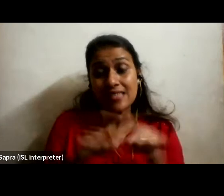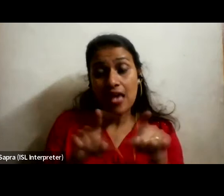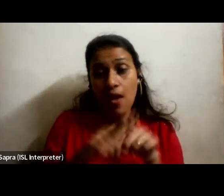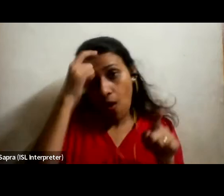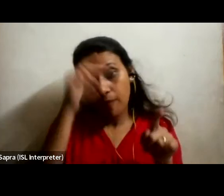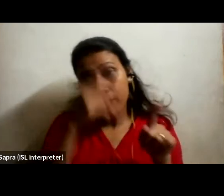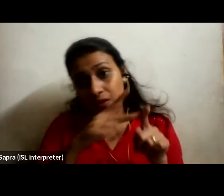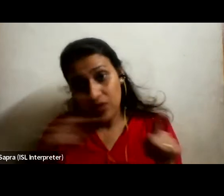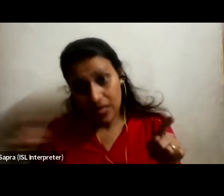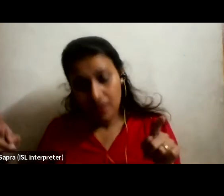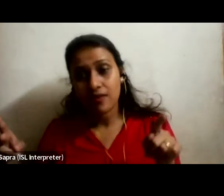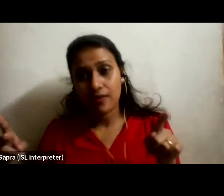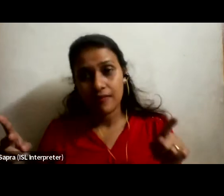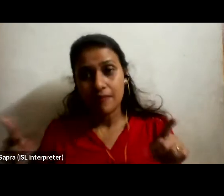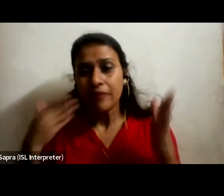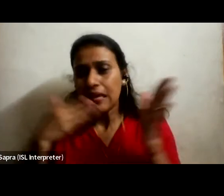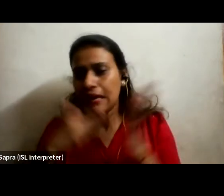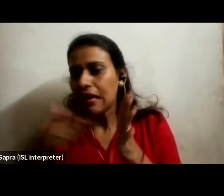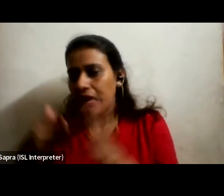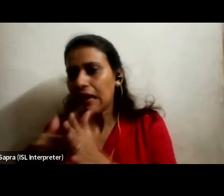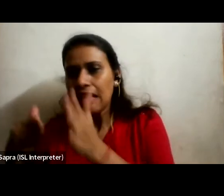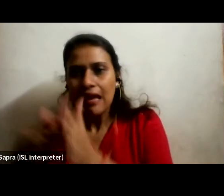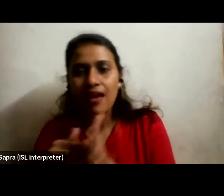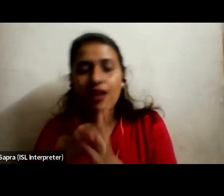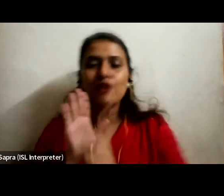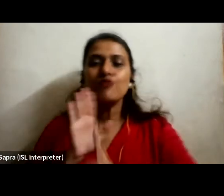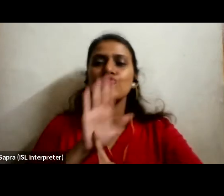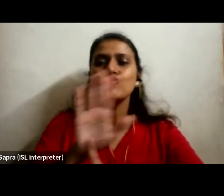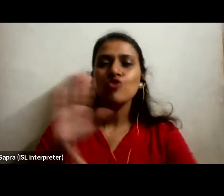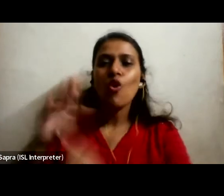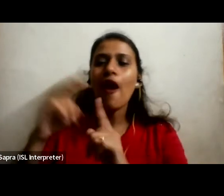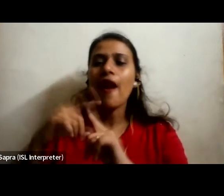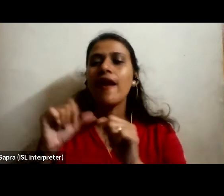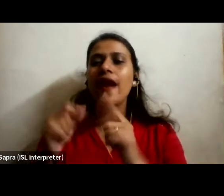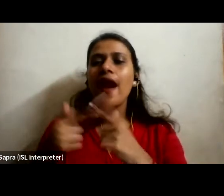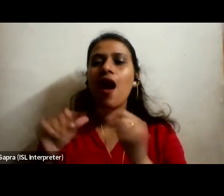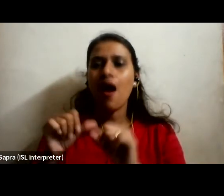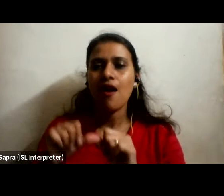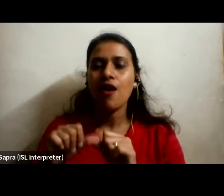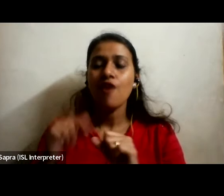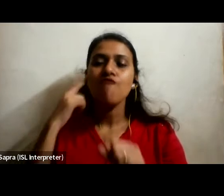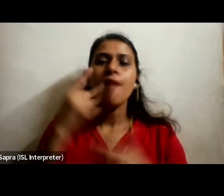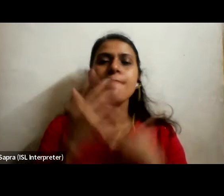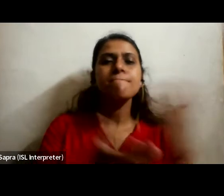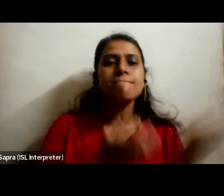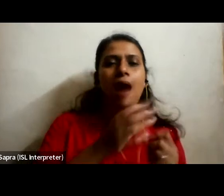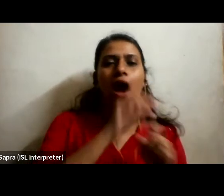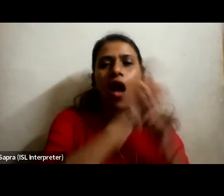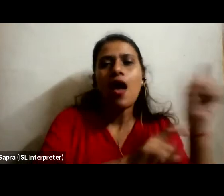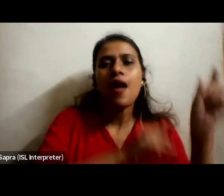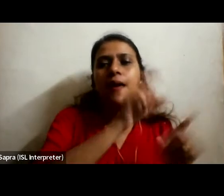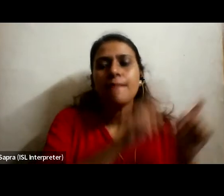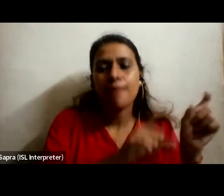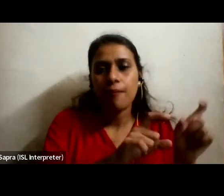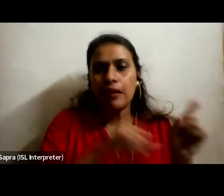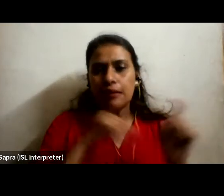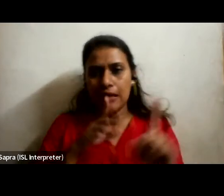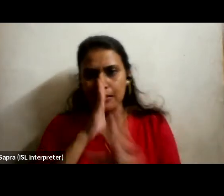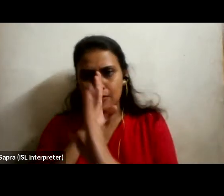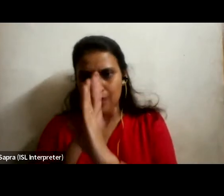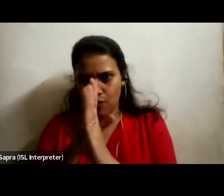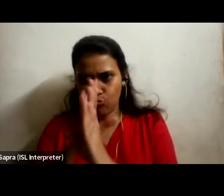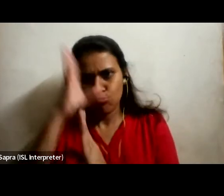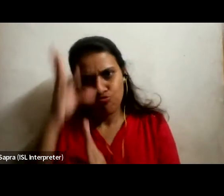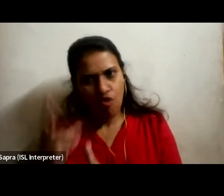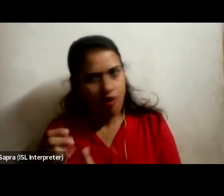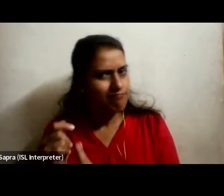lack of a representative data set which may cause bias, etc. These are not issues that can directly be solved